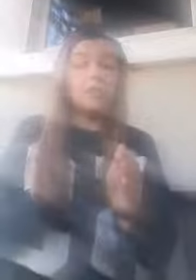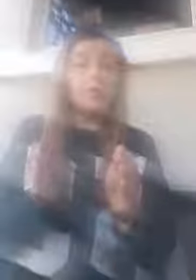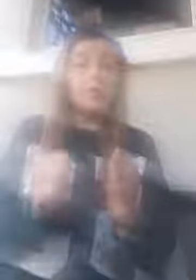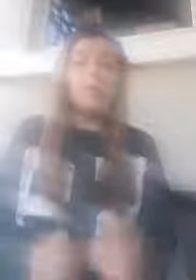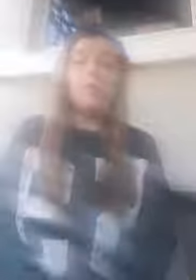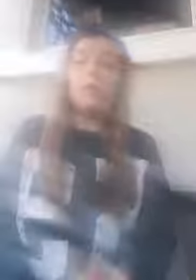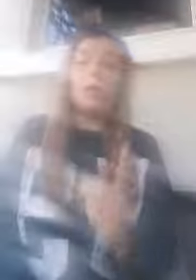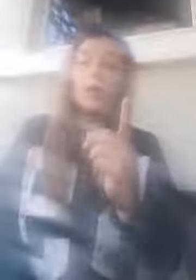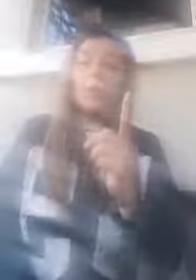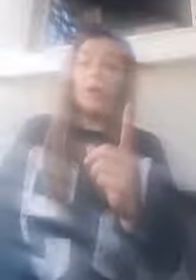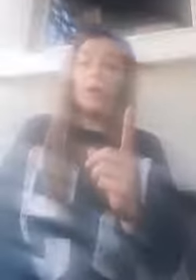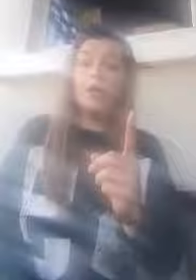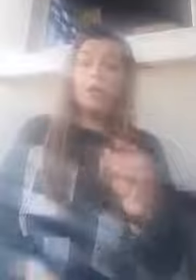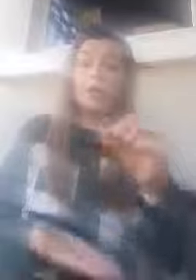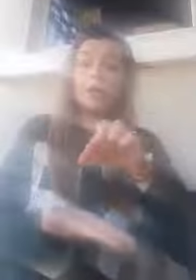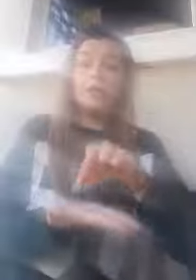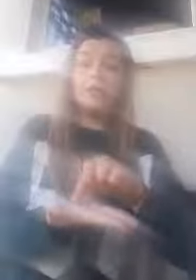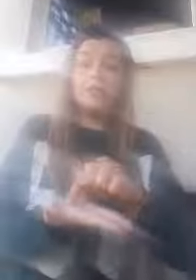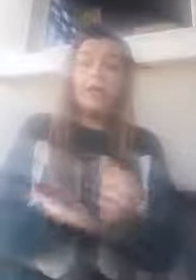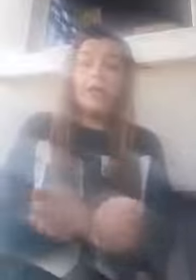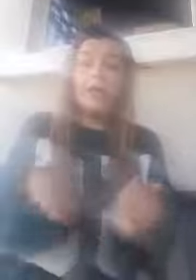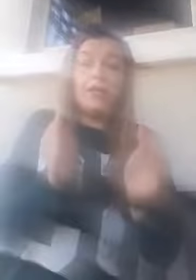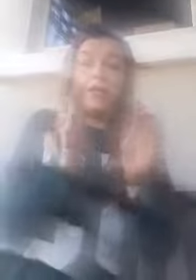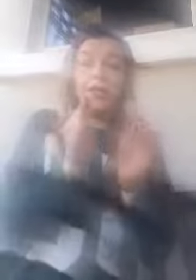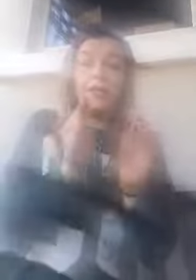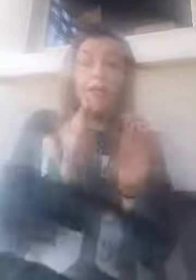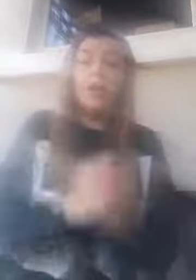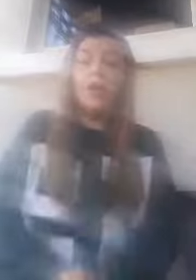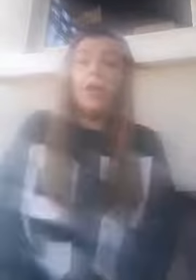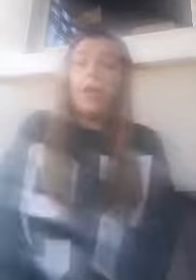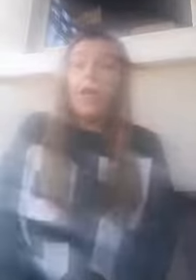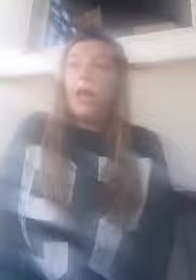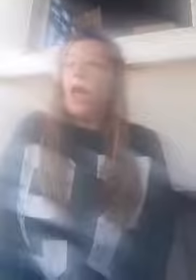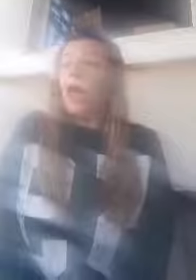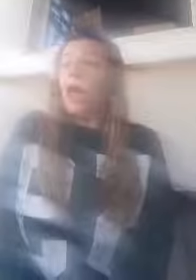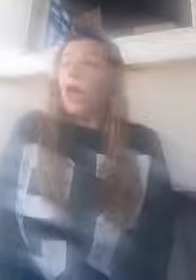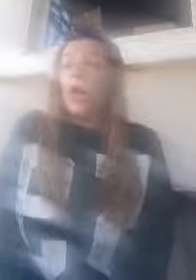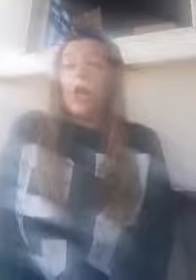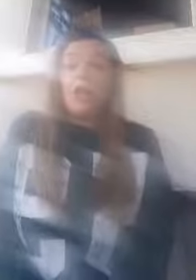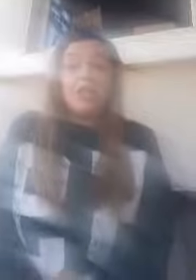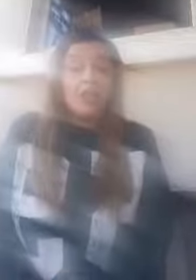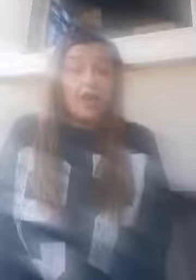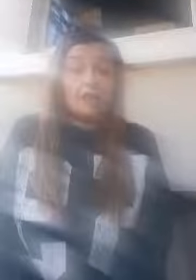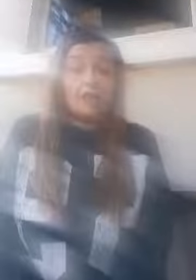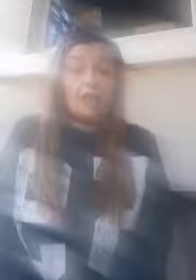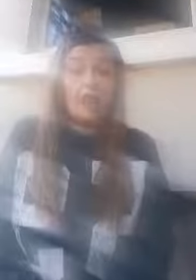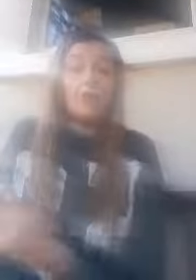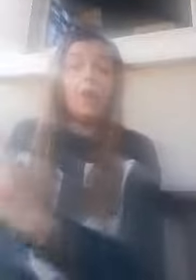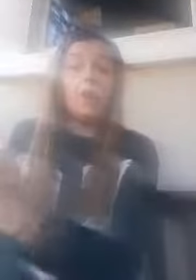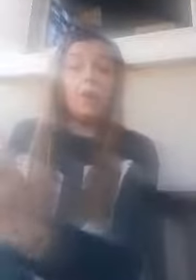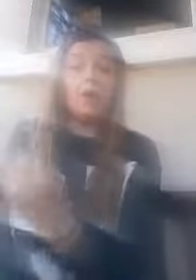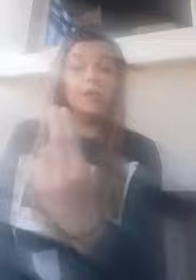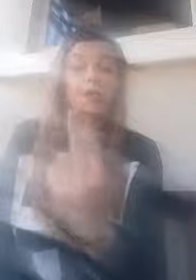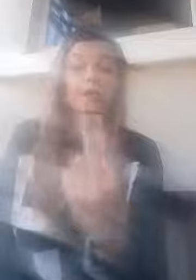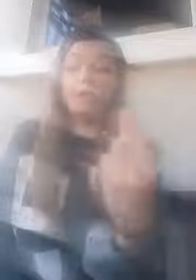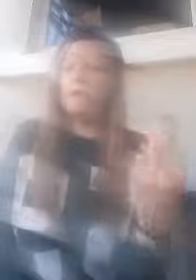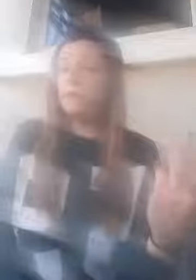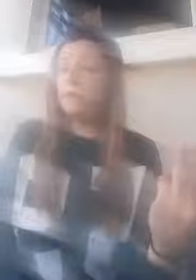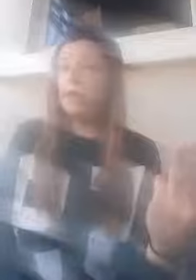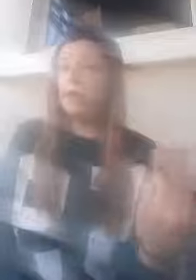bowl, one tiny bowl. And she counted them, one, two, three.